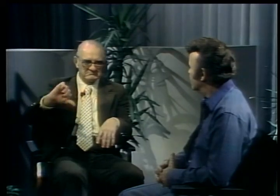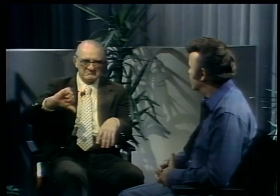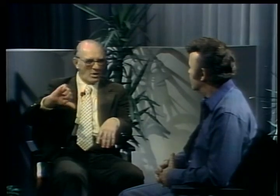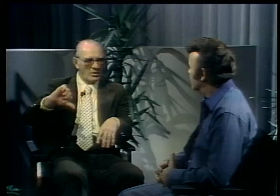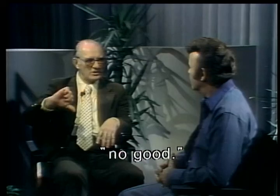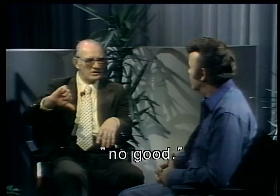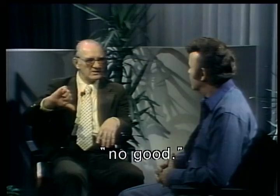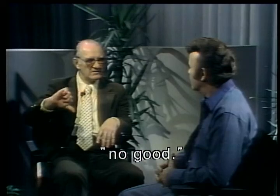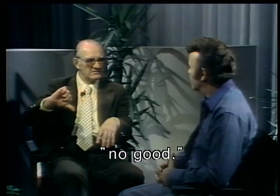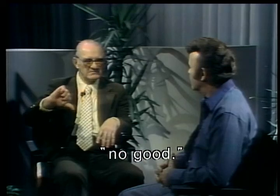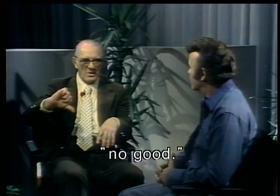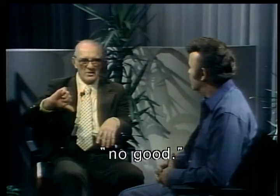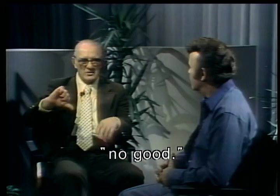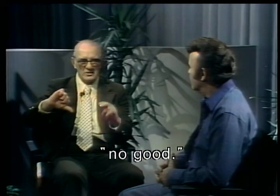No good.